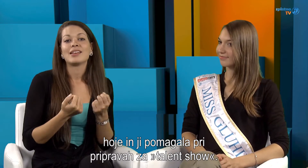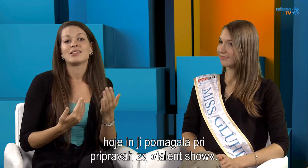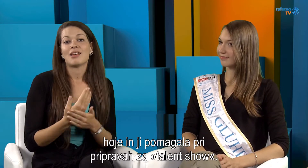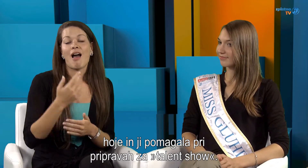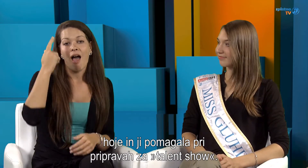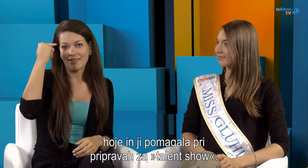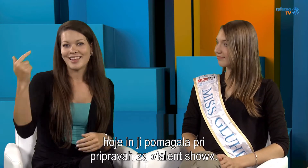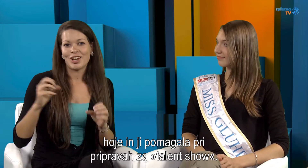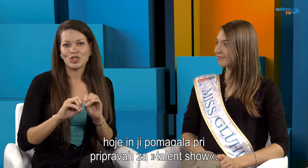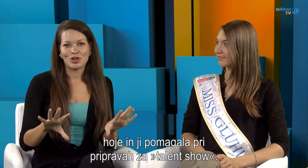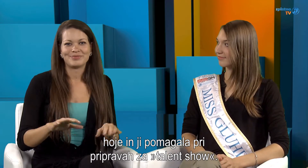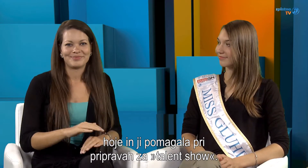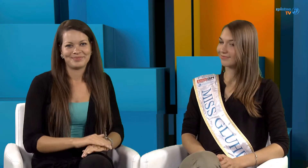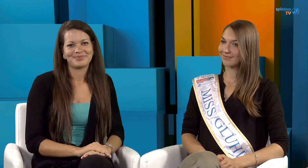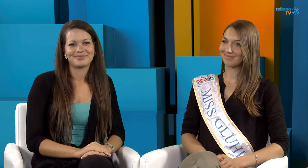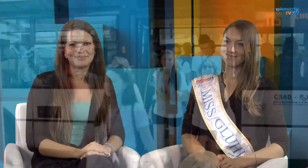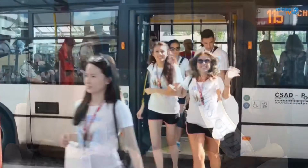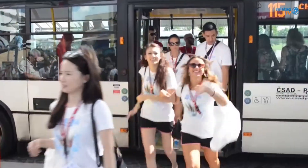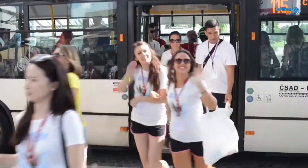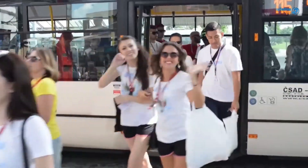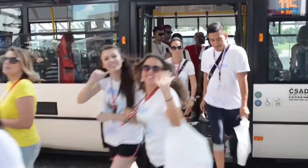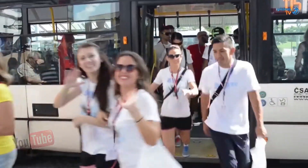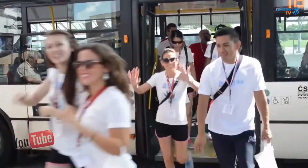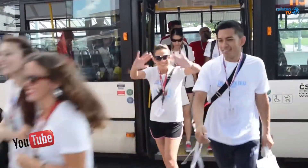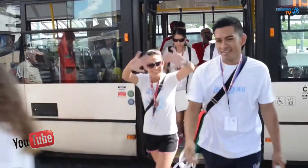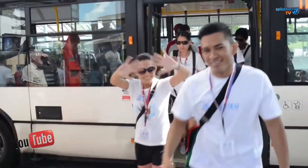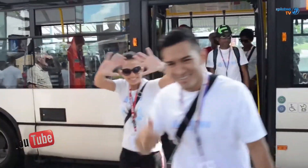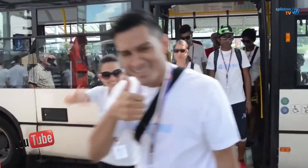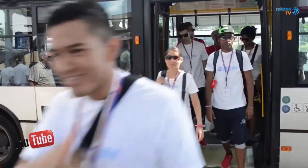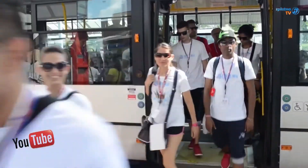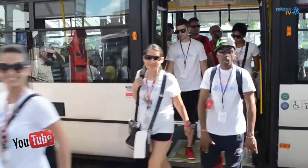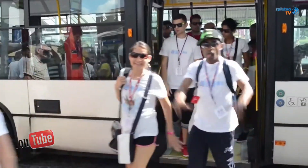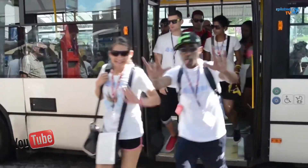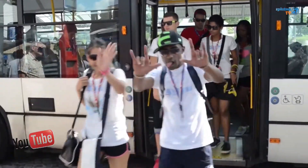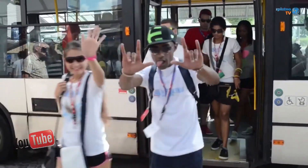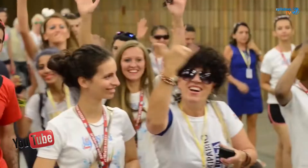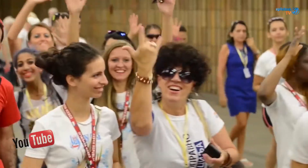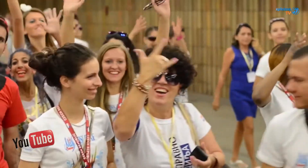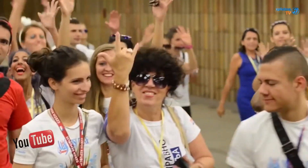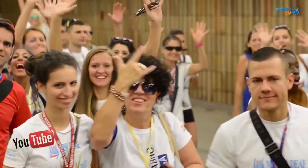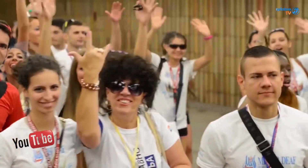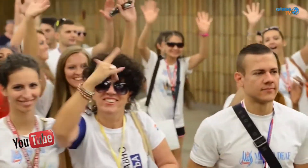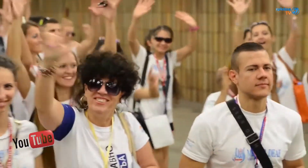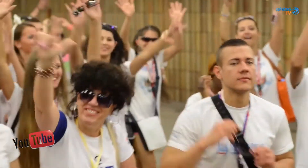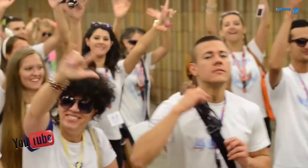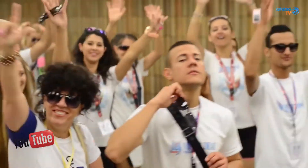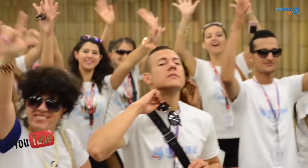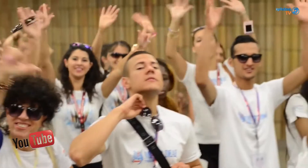za talent show. What's the point in going on if all these people throwing stones keep